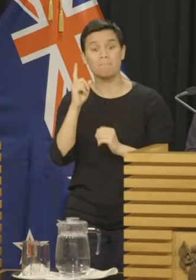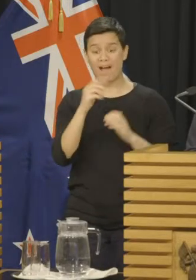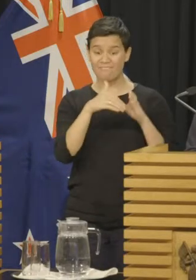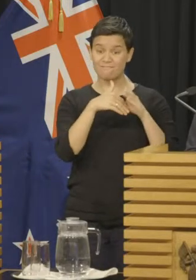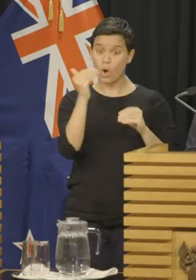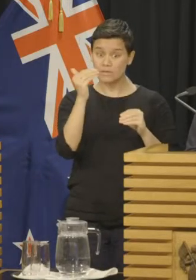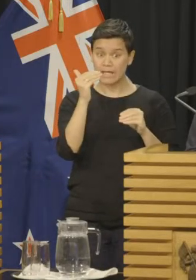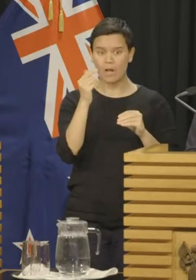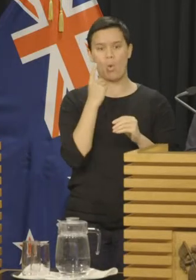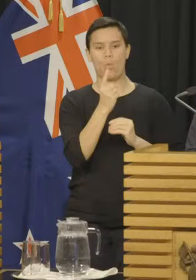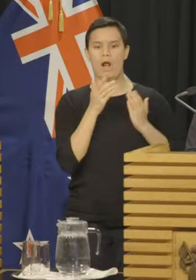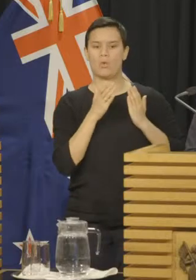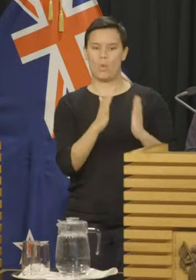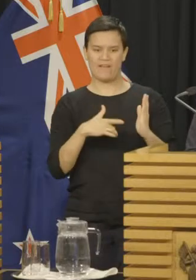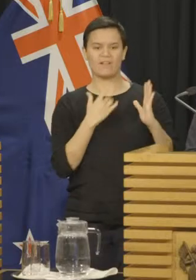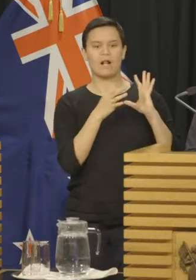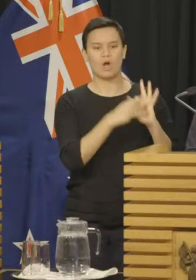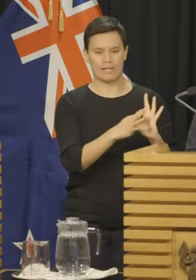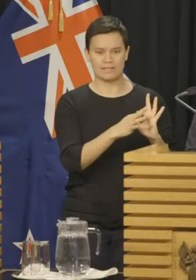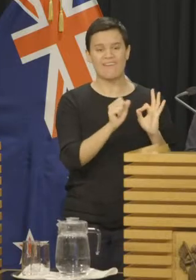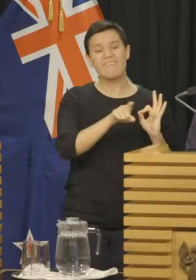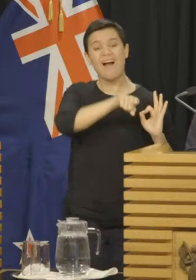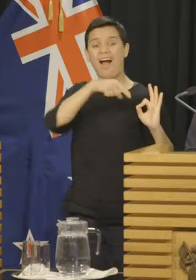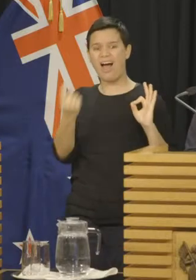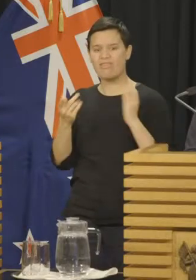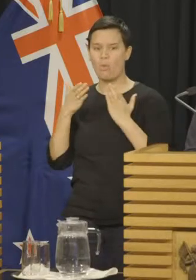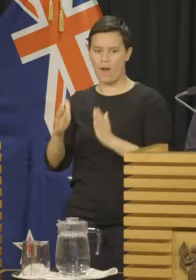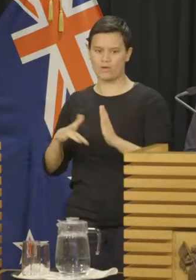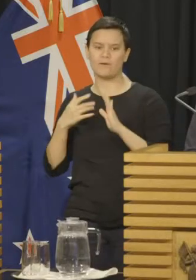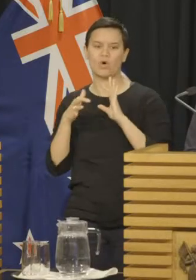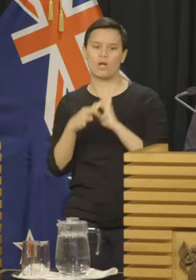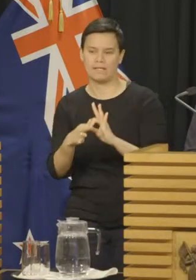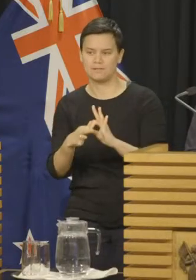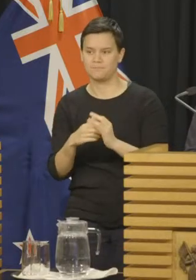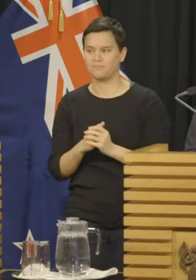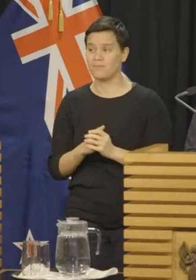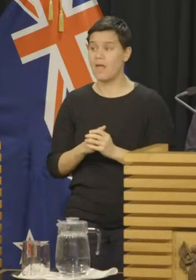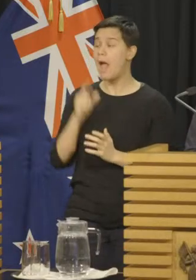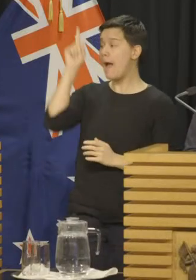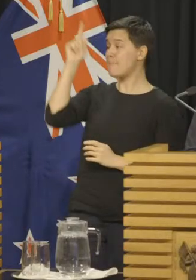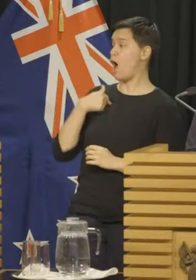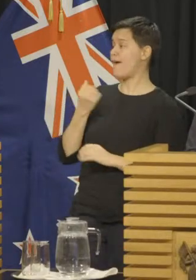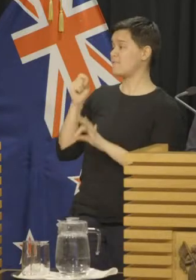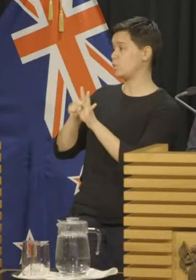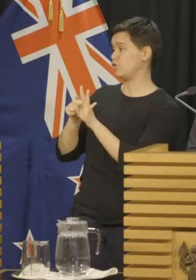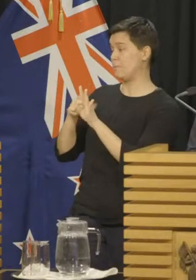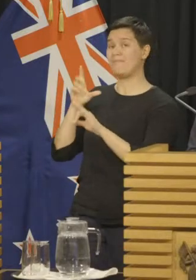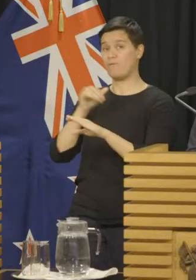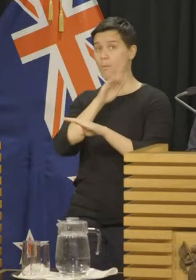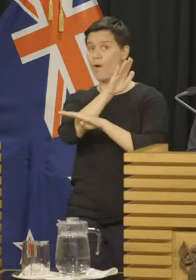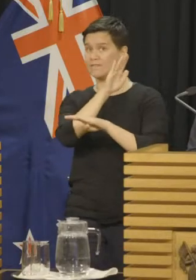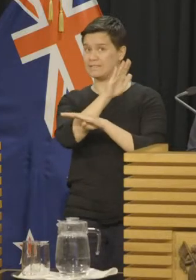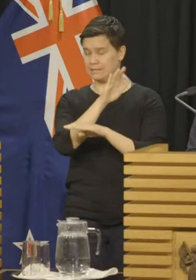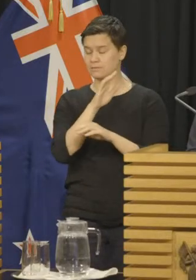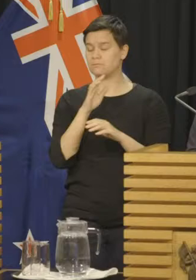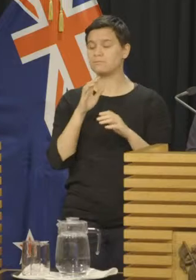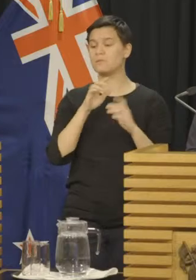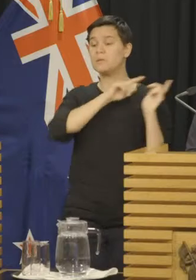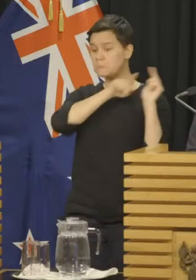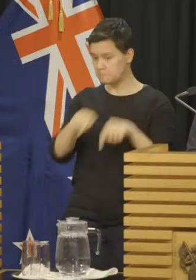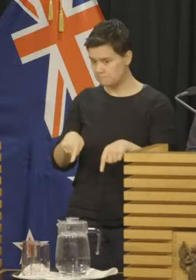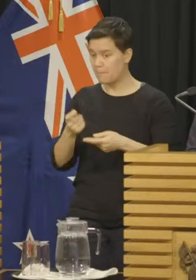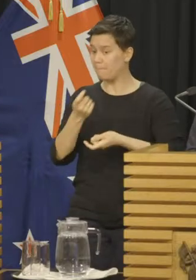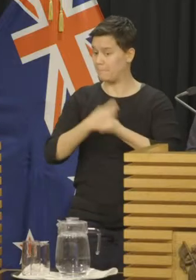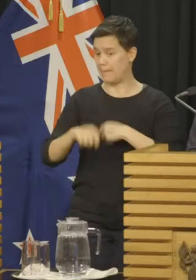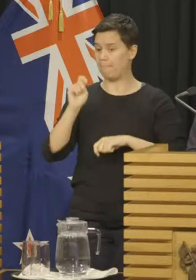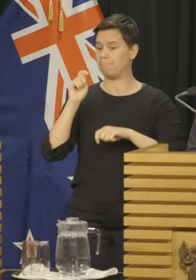New Zealand. So just a question from another foreigner who enrolled to vote last week. Just on an unrelated None of you